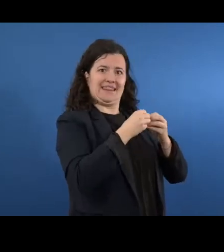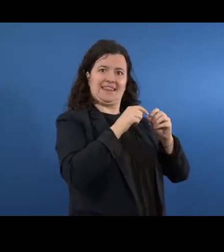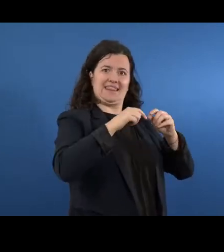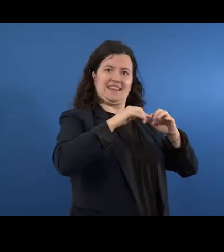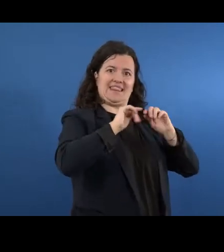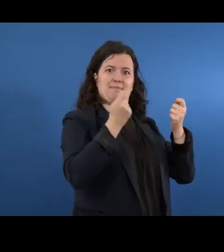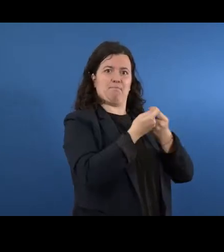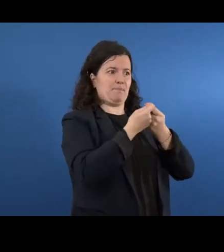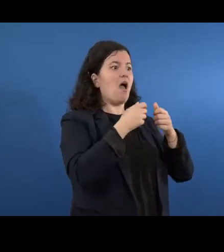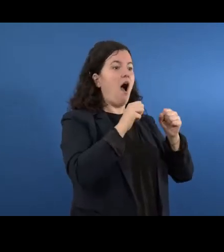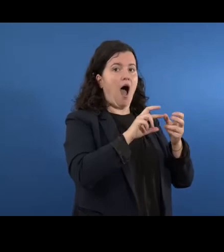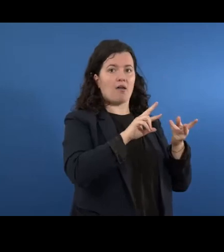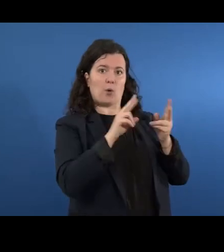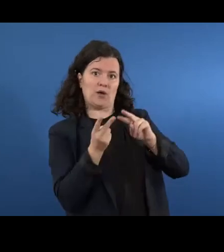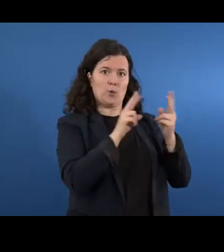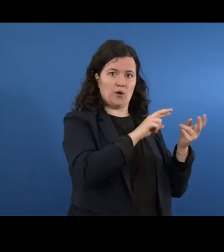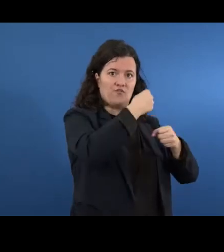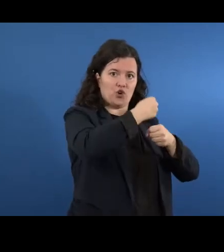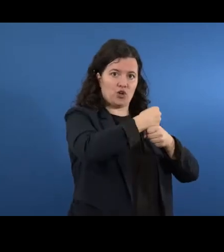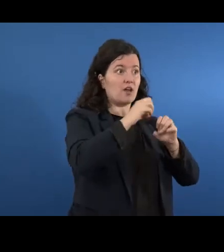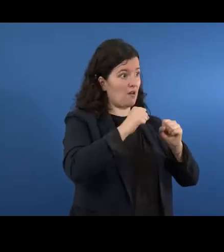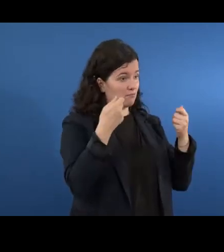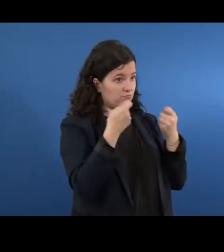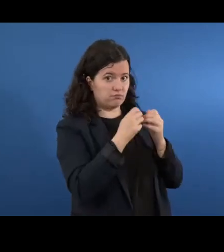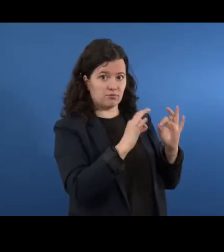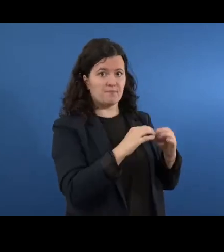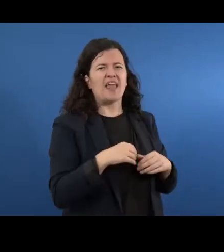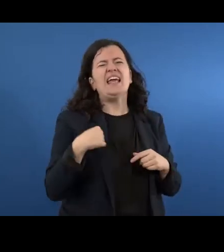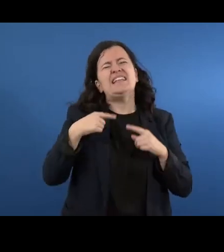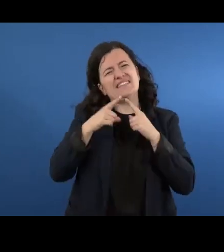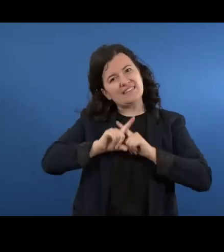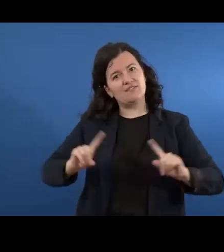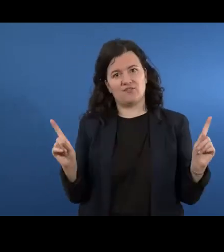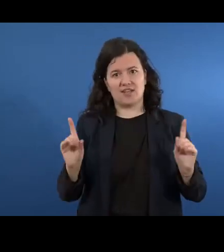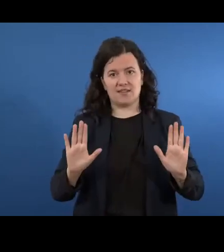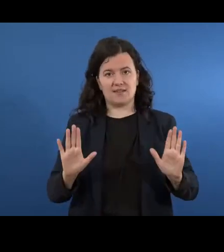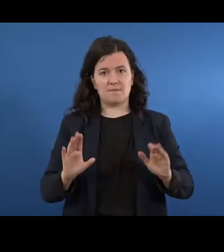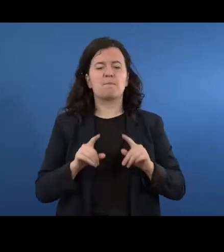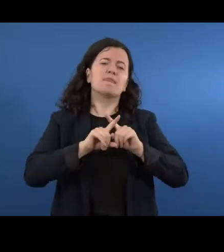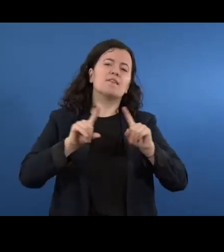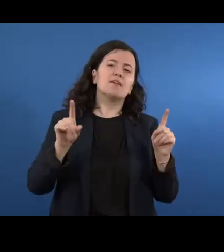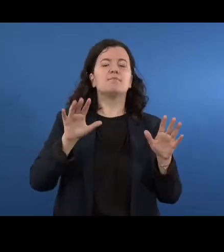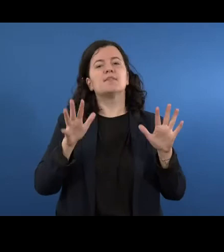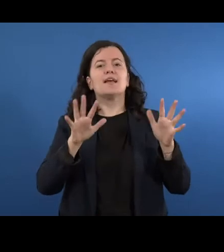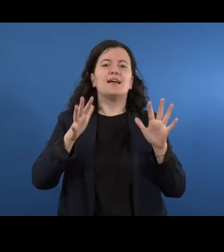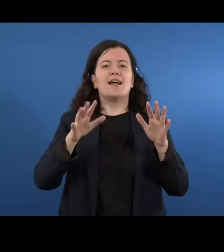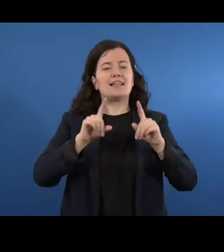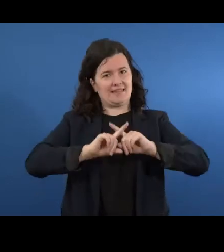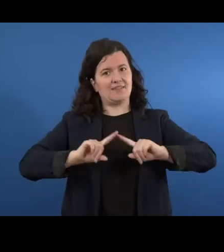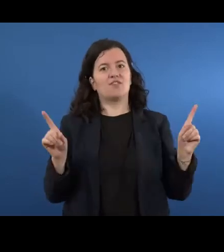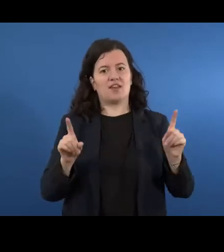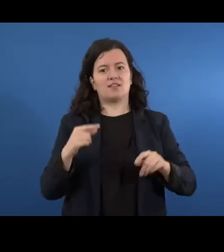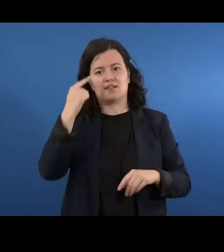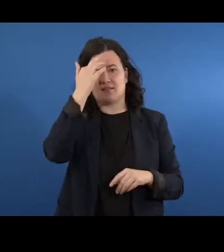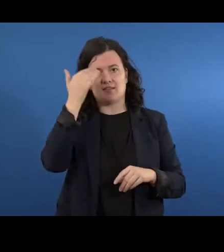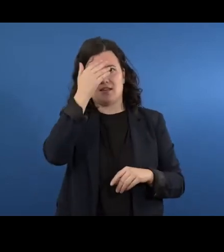And these are two very different, but very key and important things to look